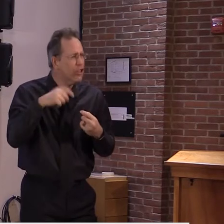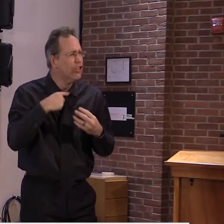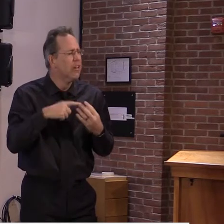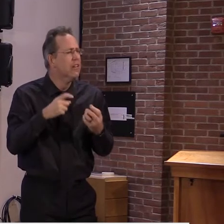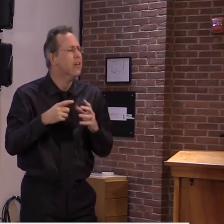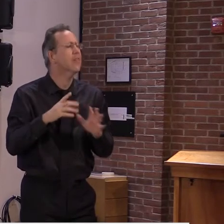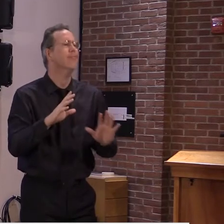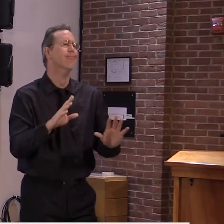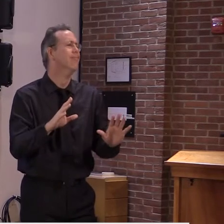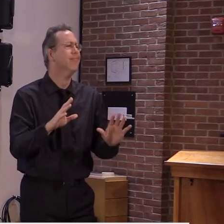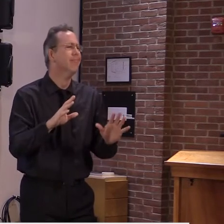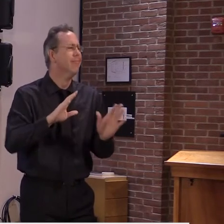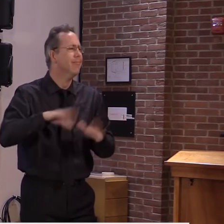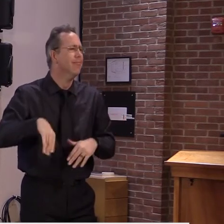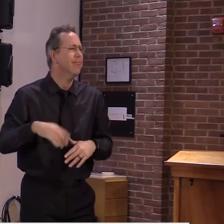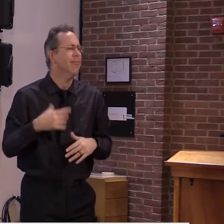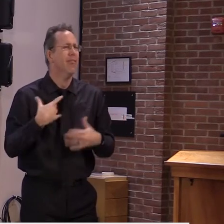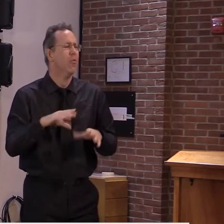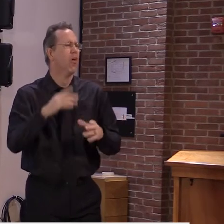Dr.